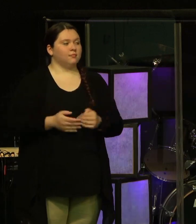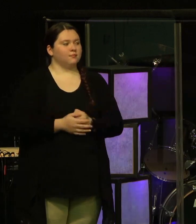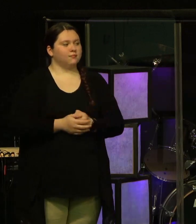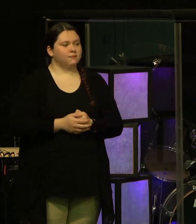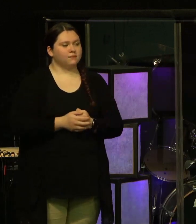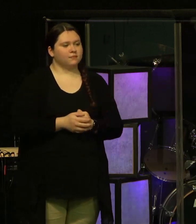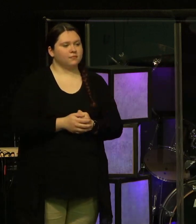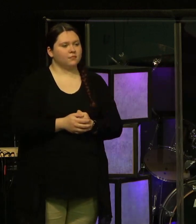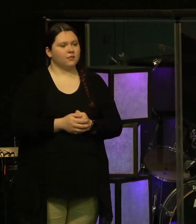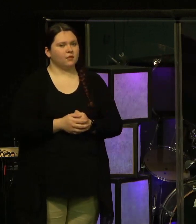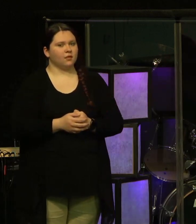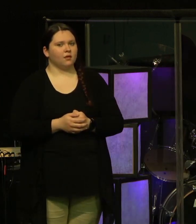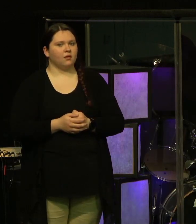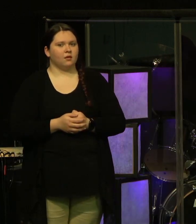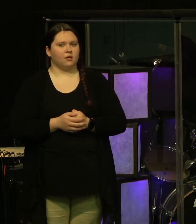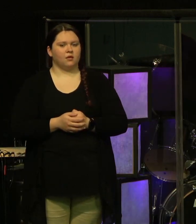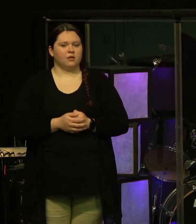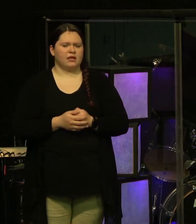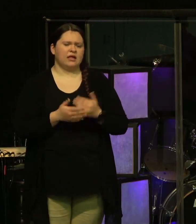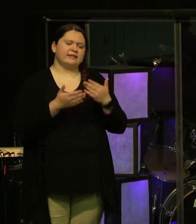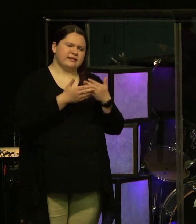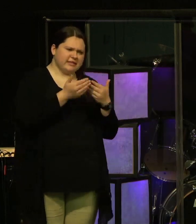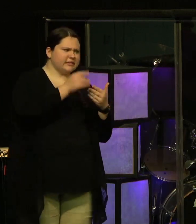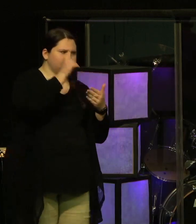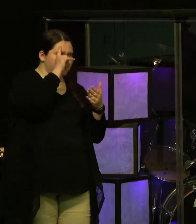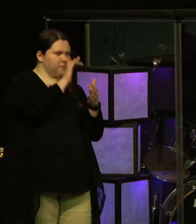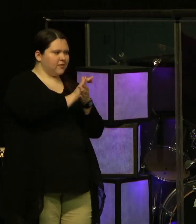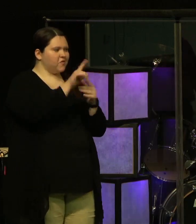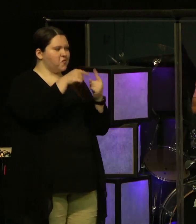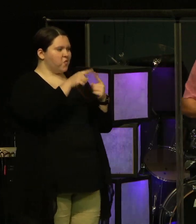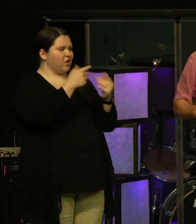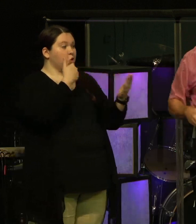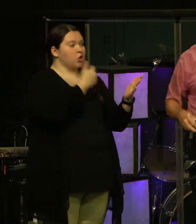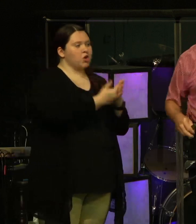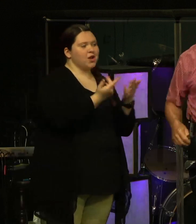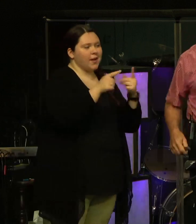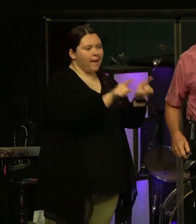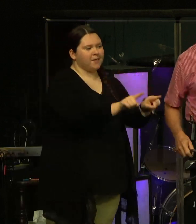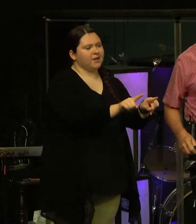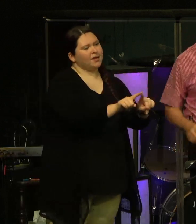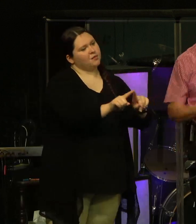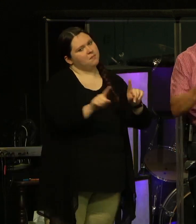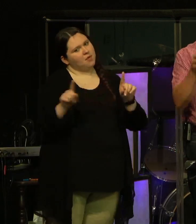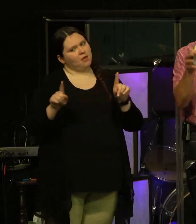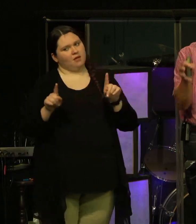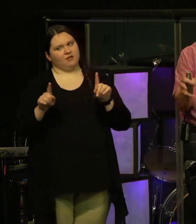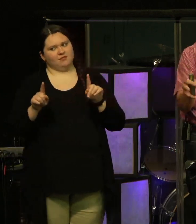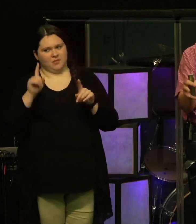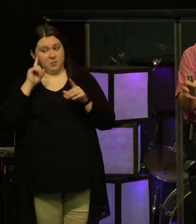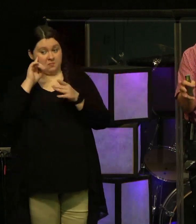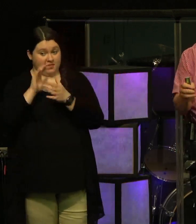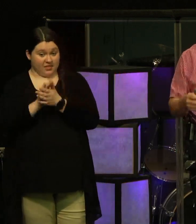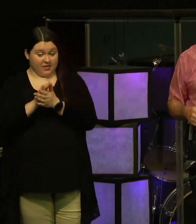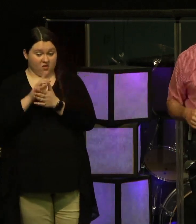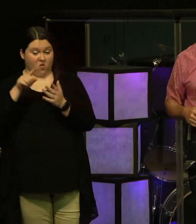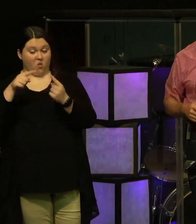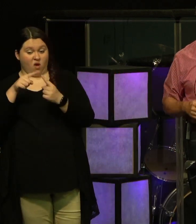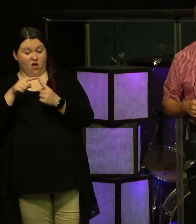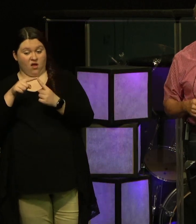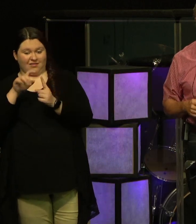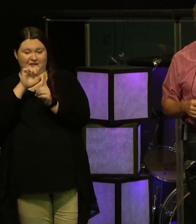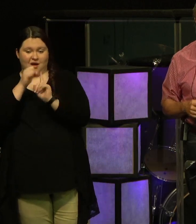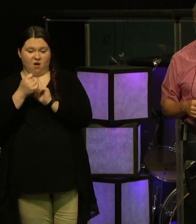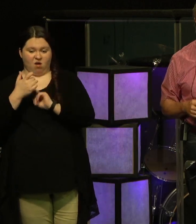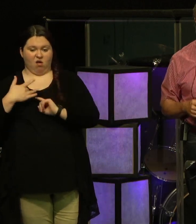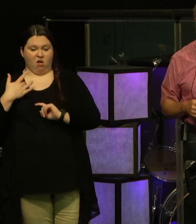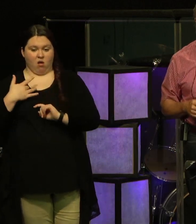It's one thing to believe when everything's going good. It's another thing to believe when the circumstances look not so